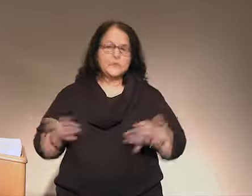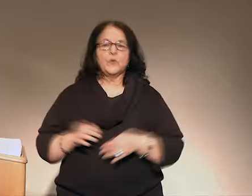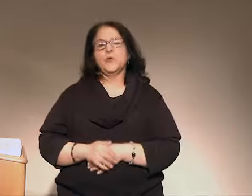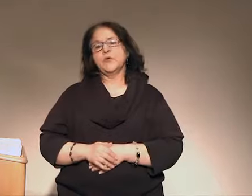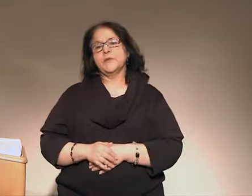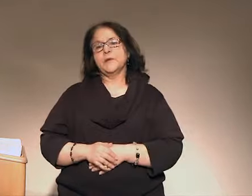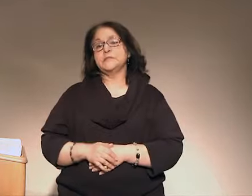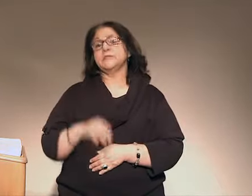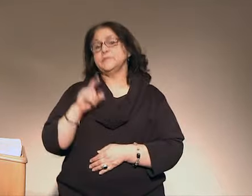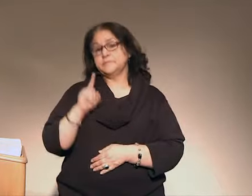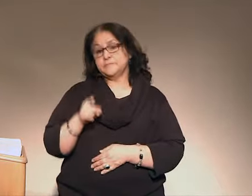or they might say,